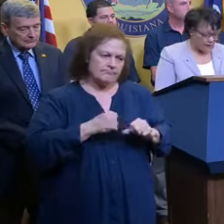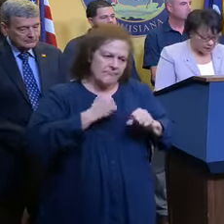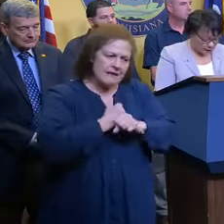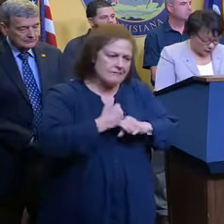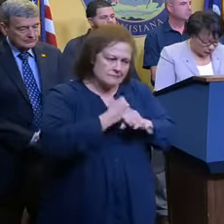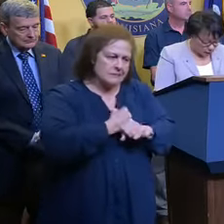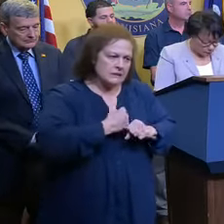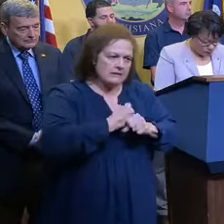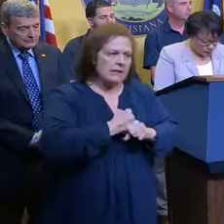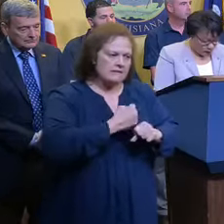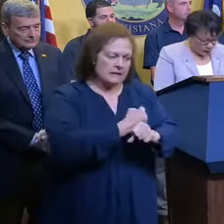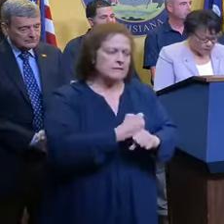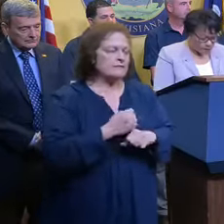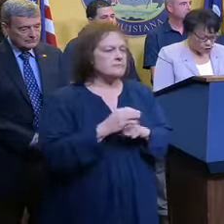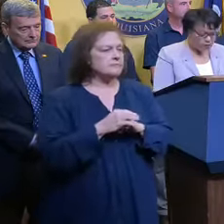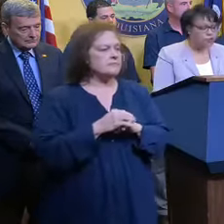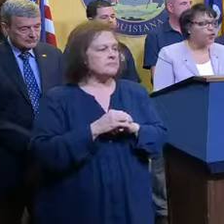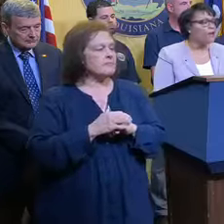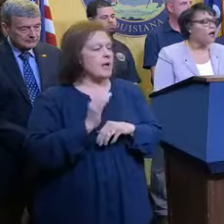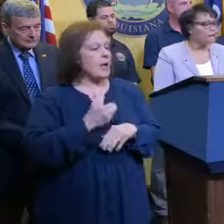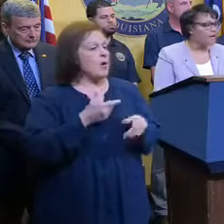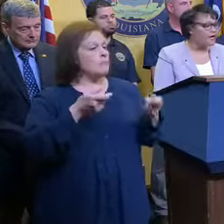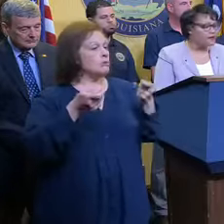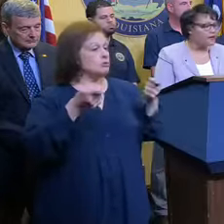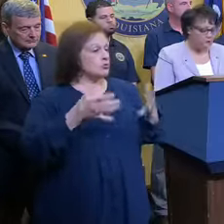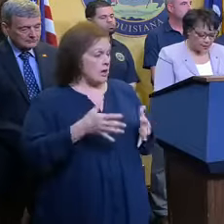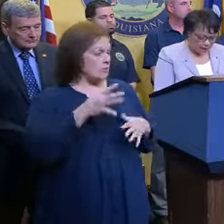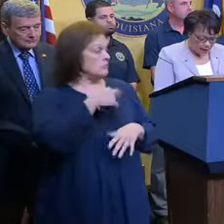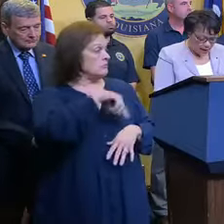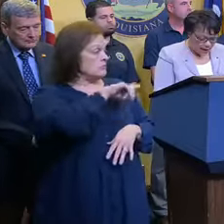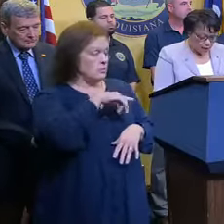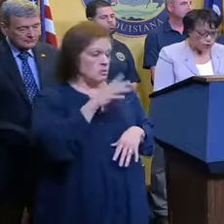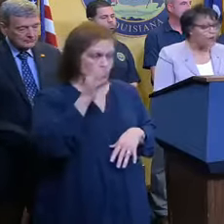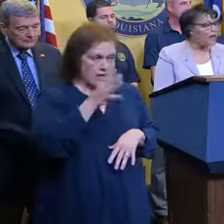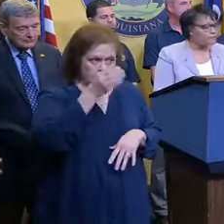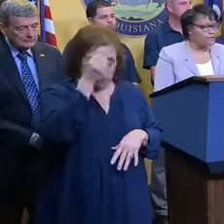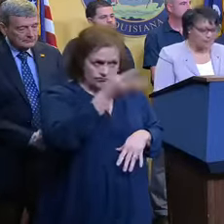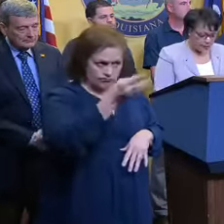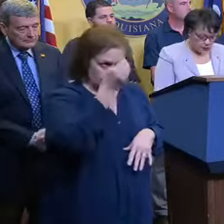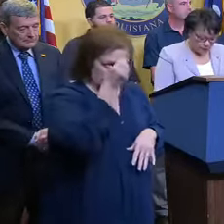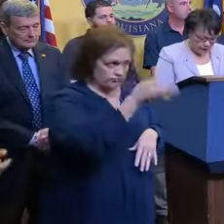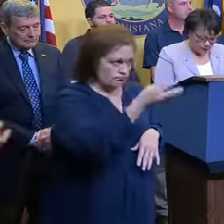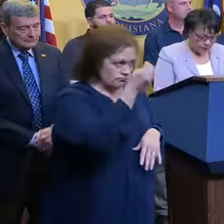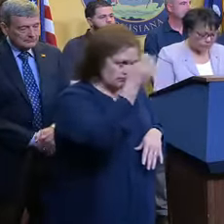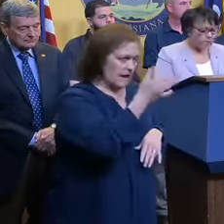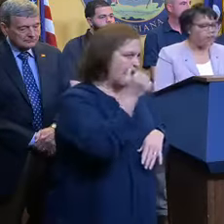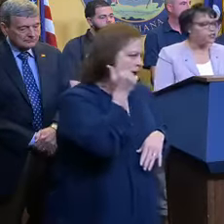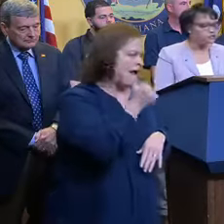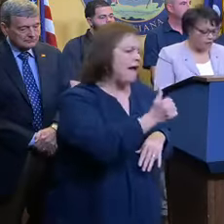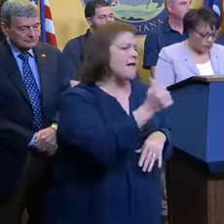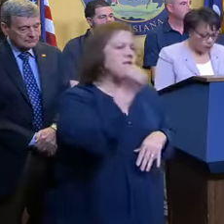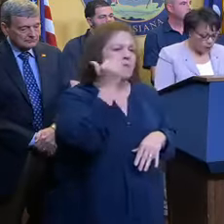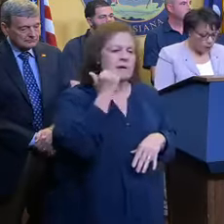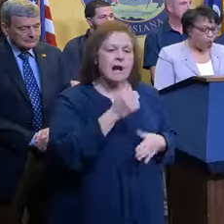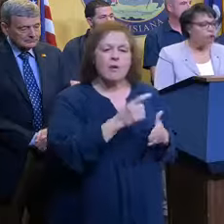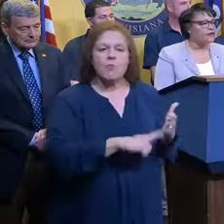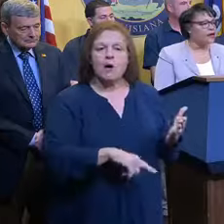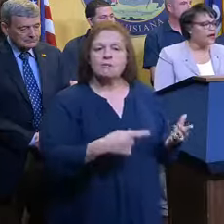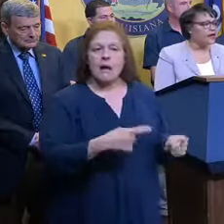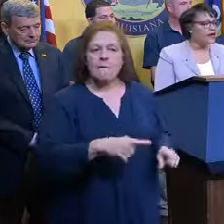several days ago. Our administration will be updating the media every single day with information